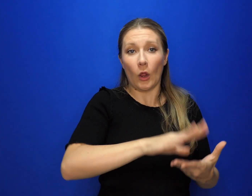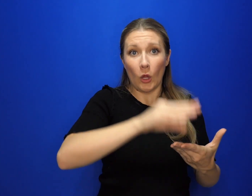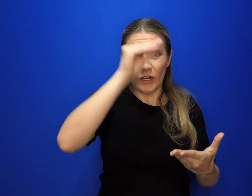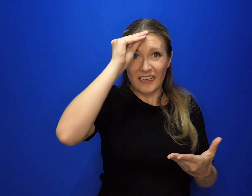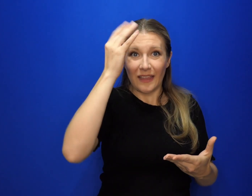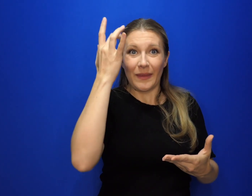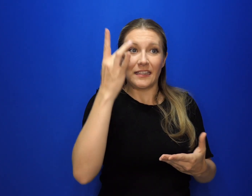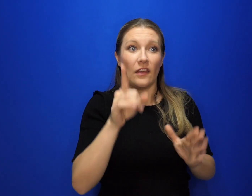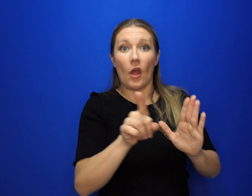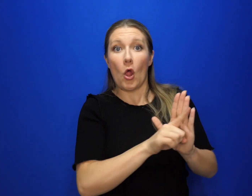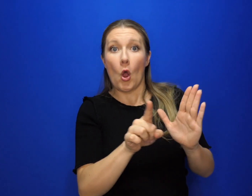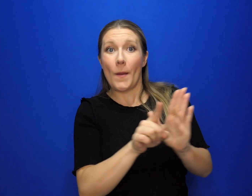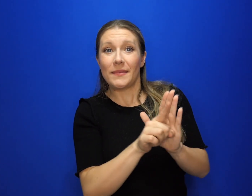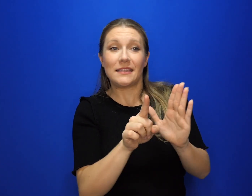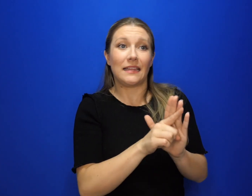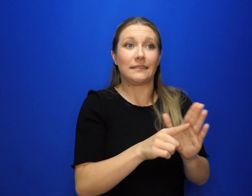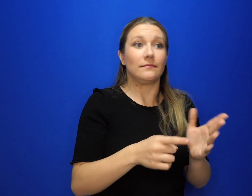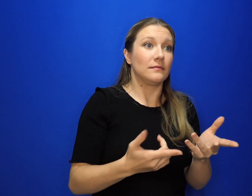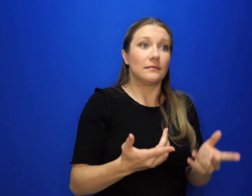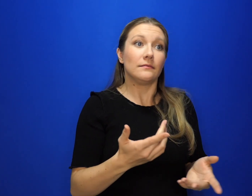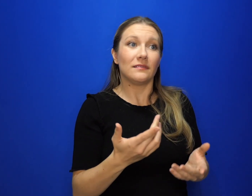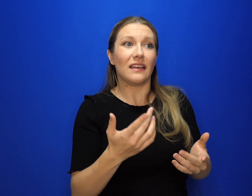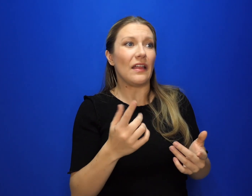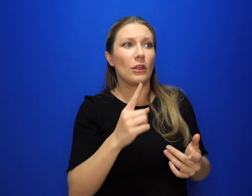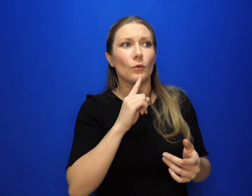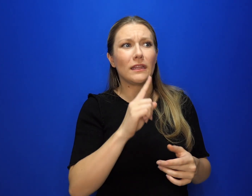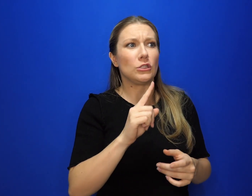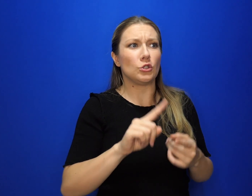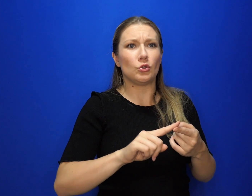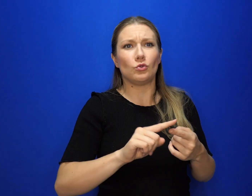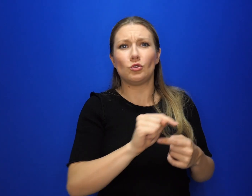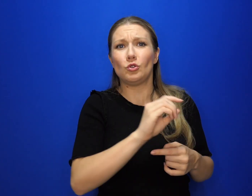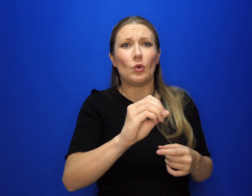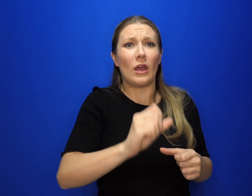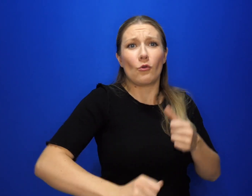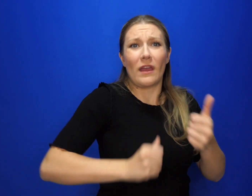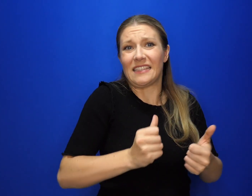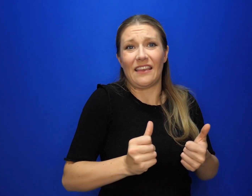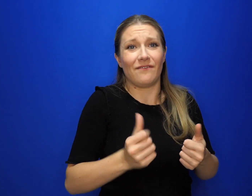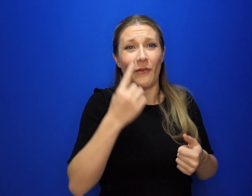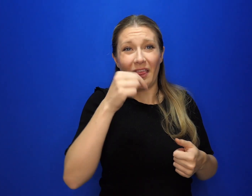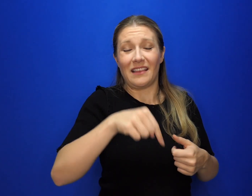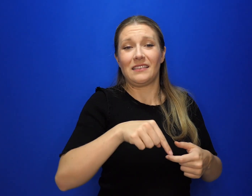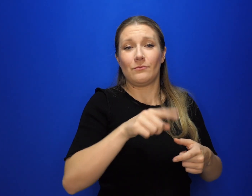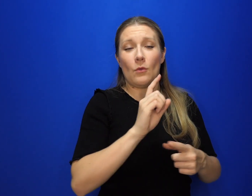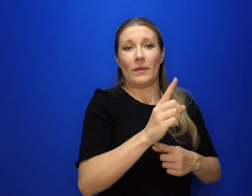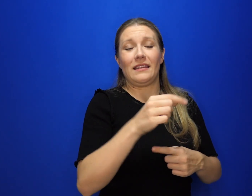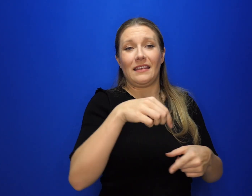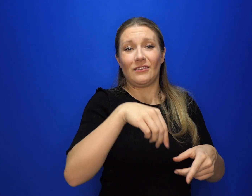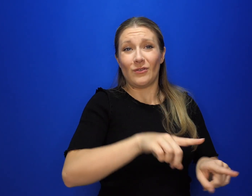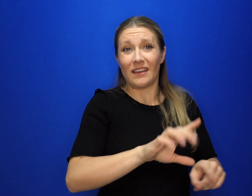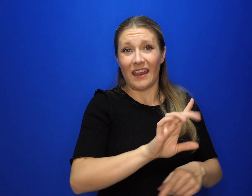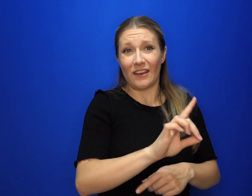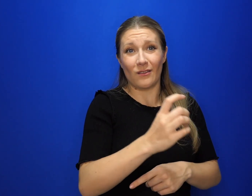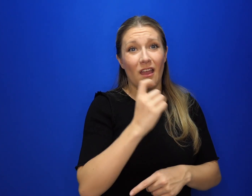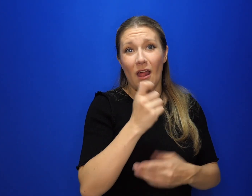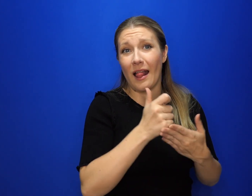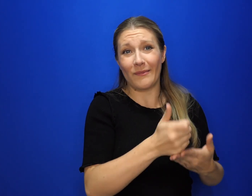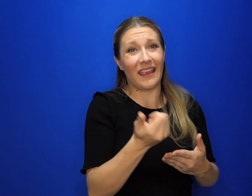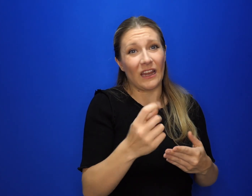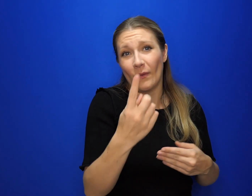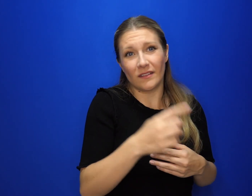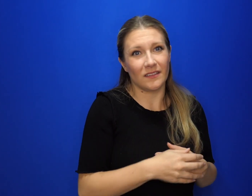time because of alerts and alarms and things that are too aggressive for this point in diagnosis, it's not